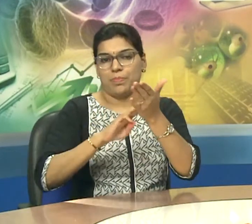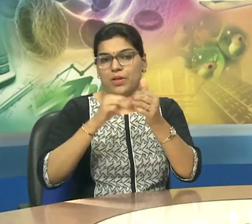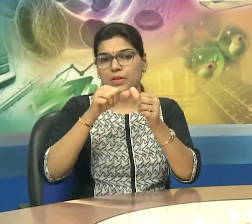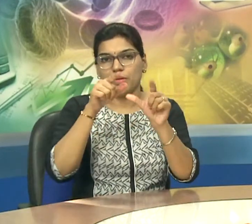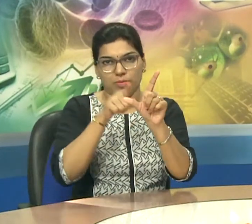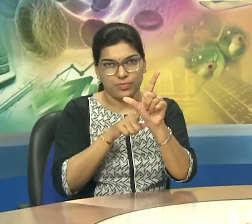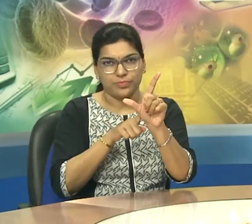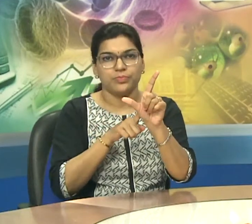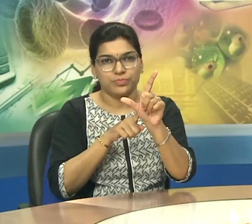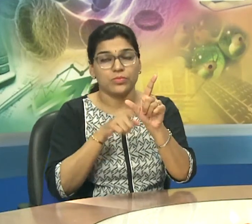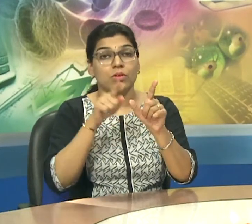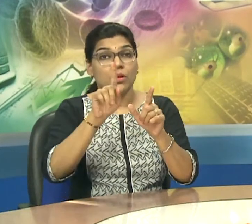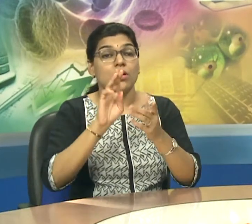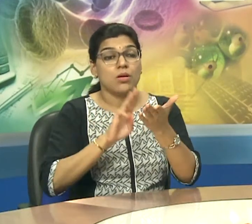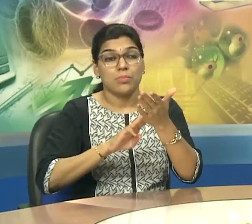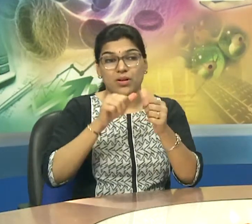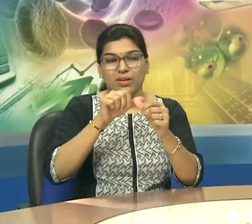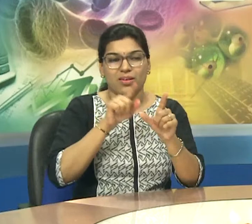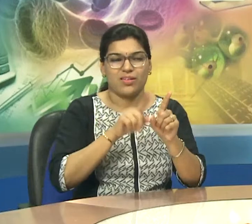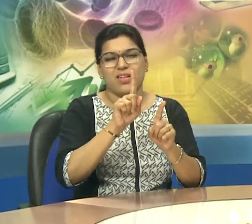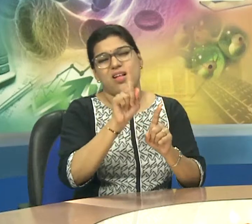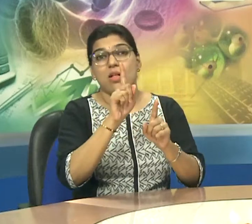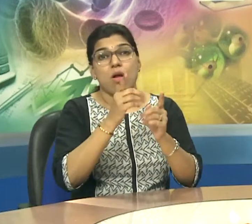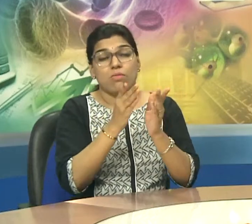First modal which we are doing is may.